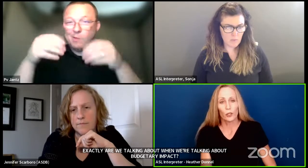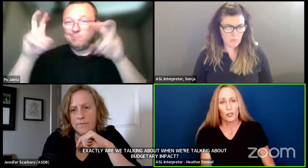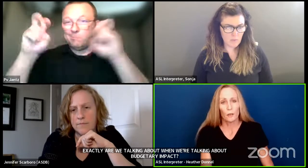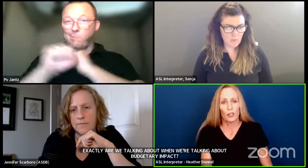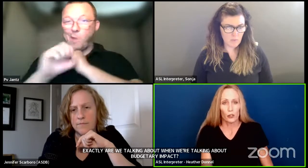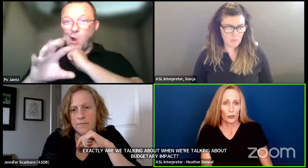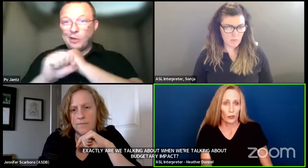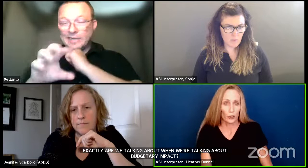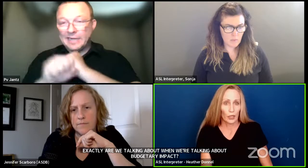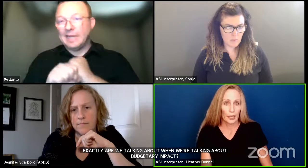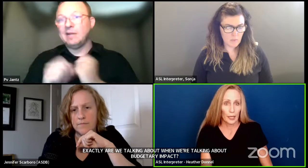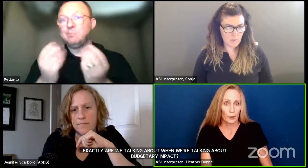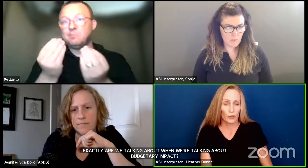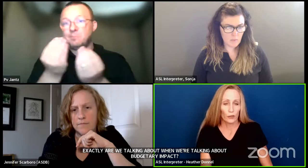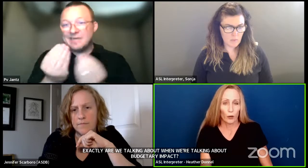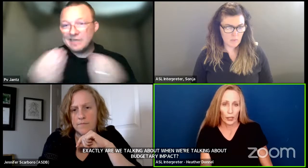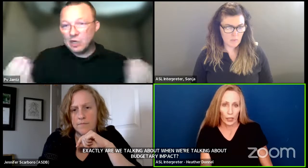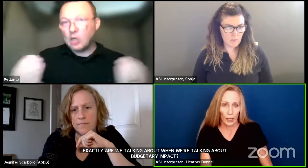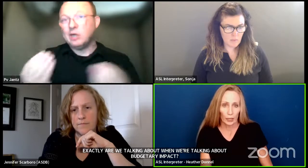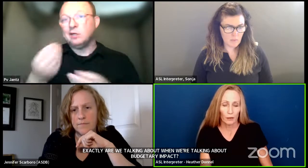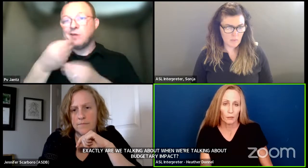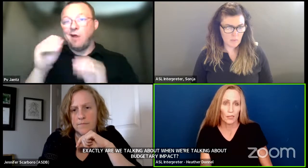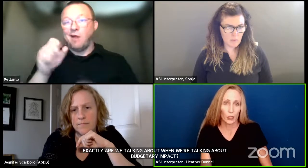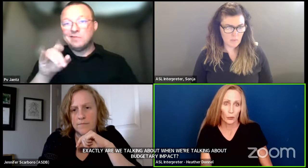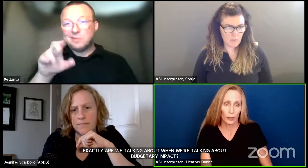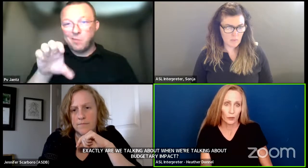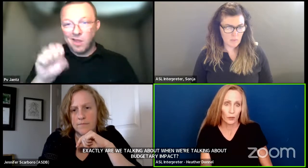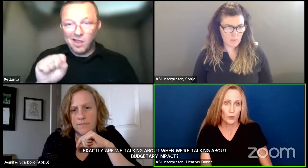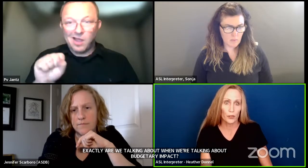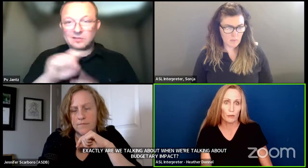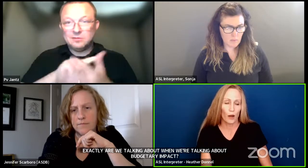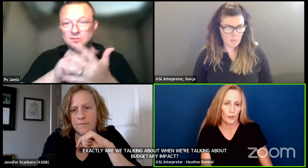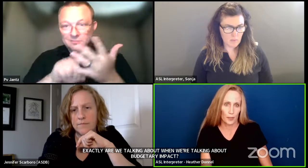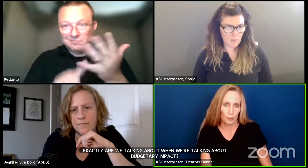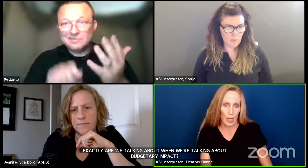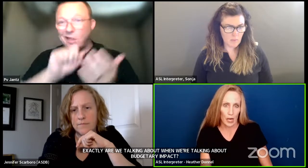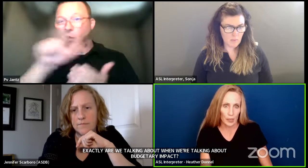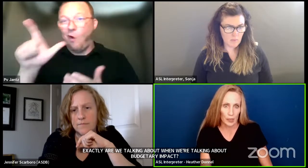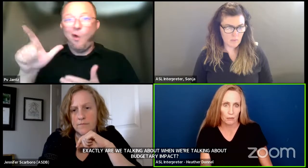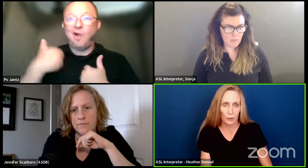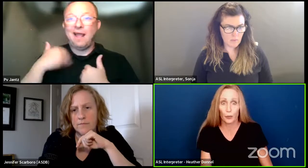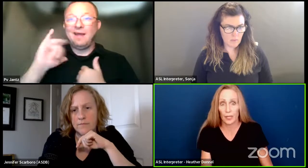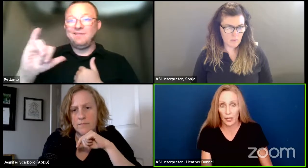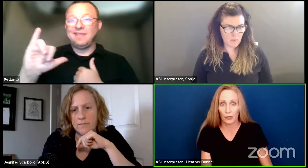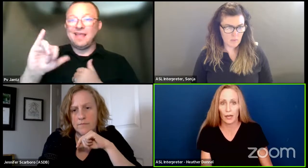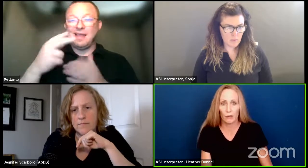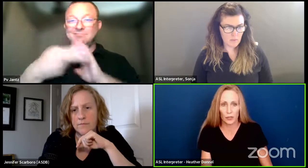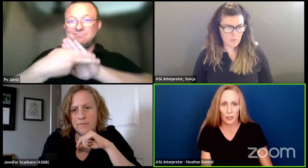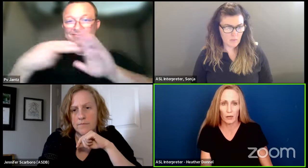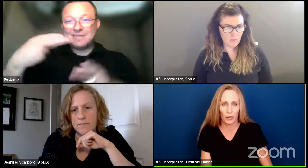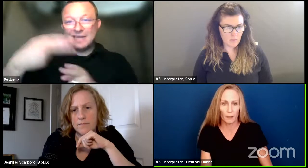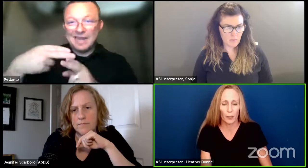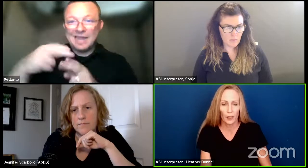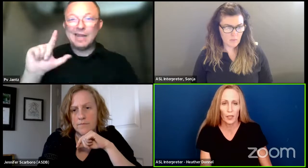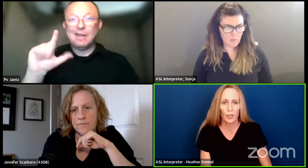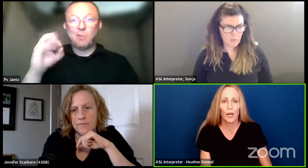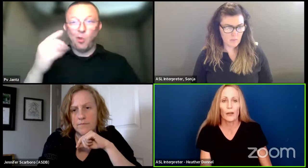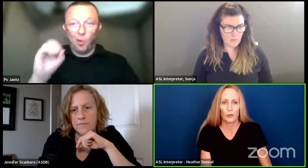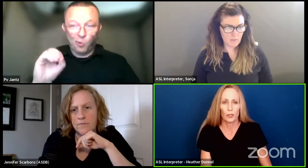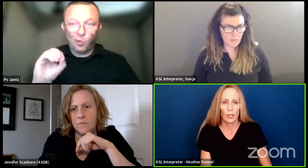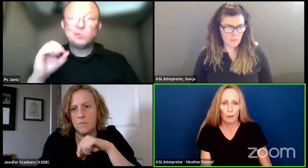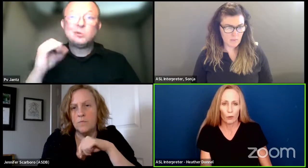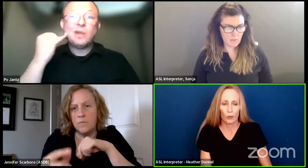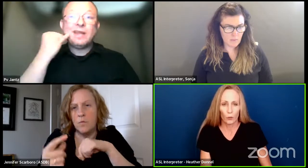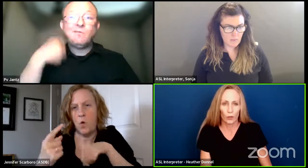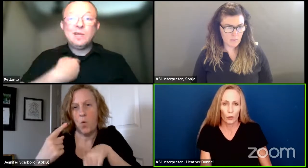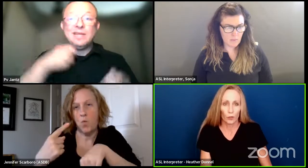You know, if you look at the budget, there are certain line items for marketing, materials, office supplies. It breaks down every single item, and